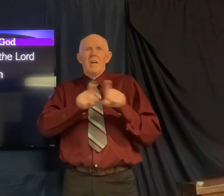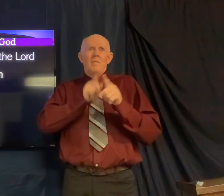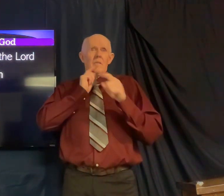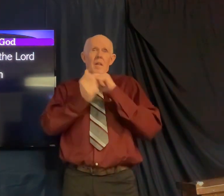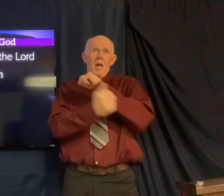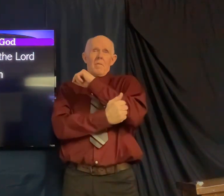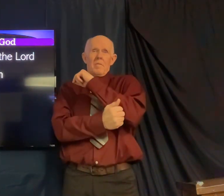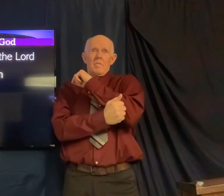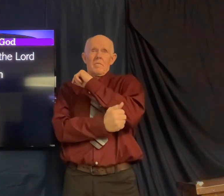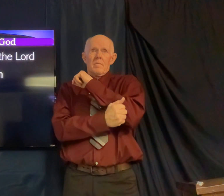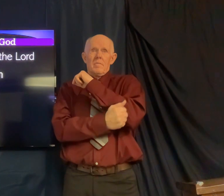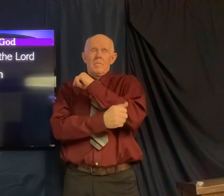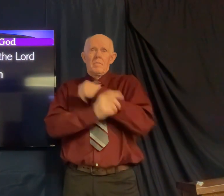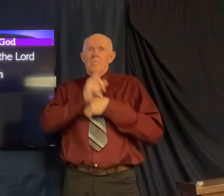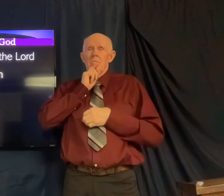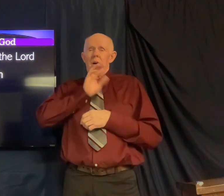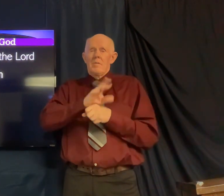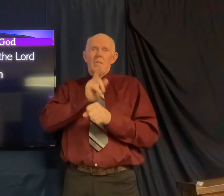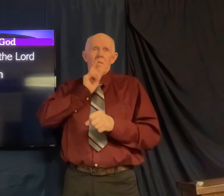Often people make promises. Abraham,